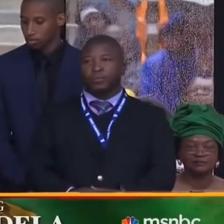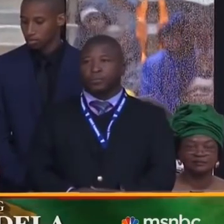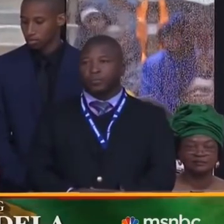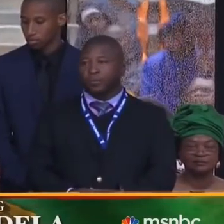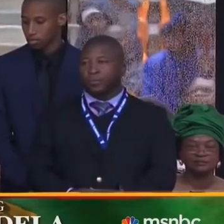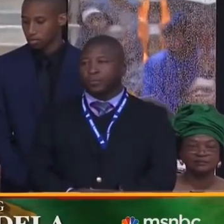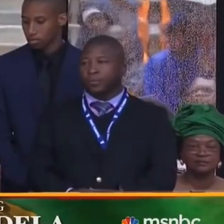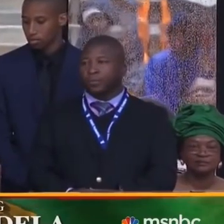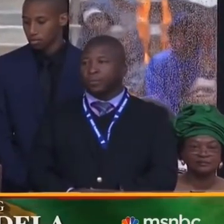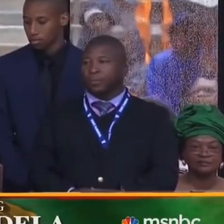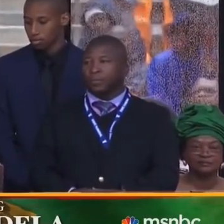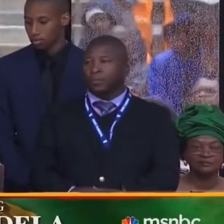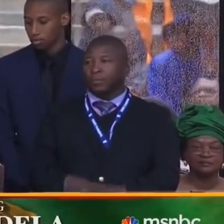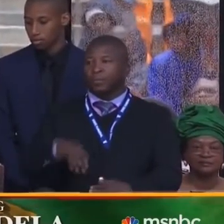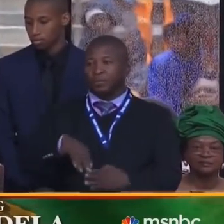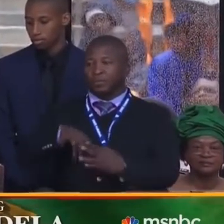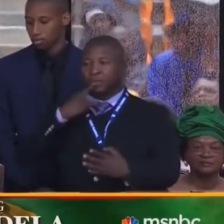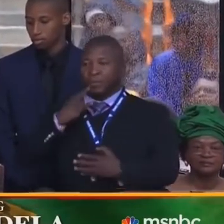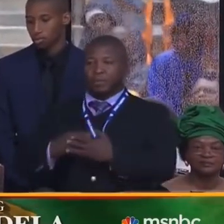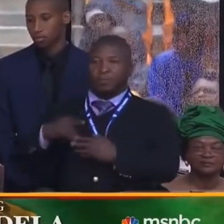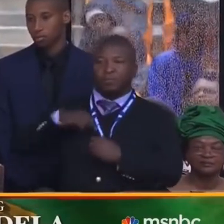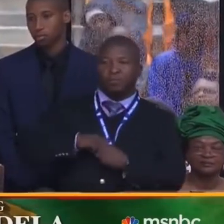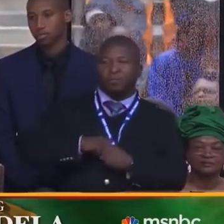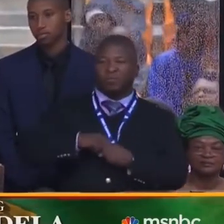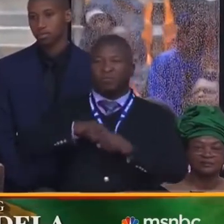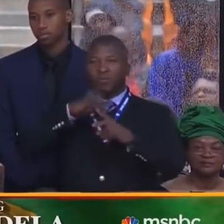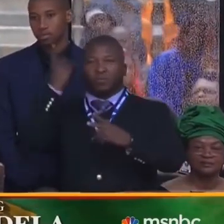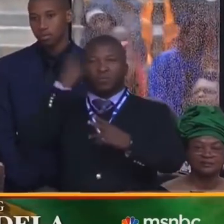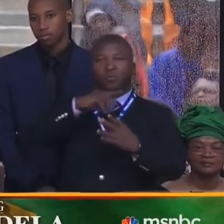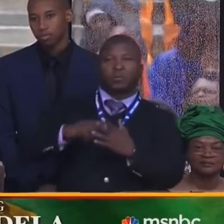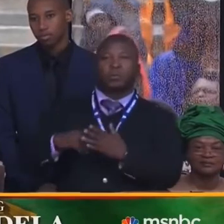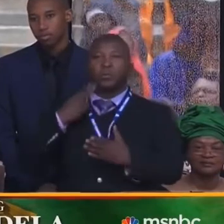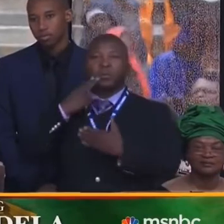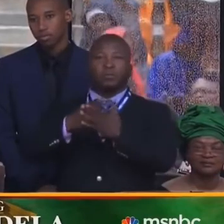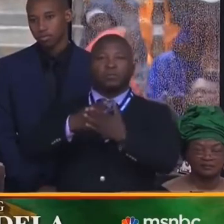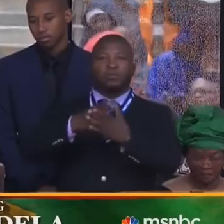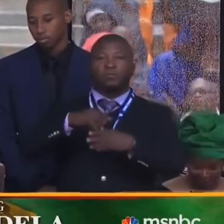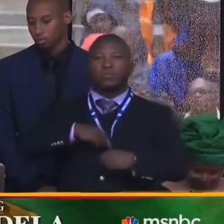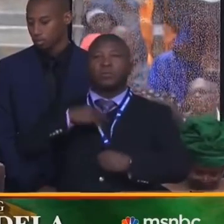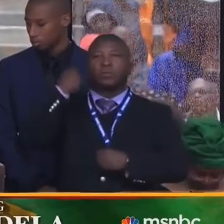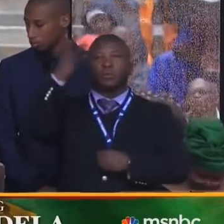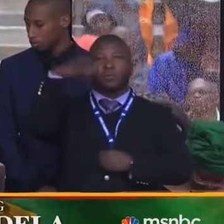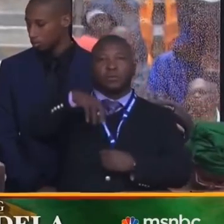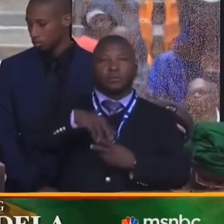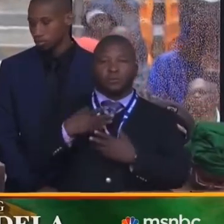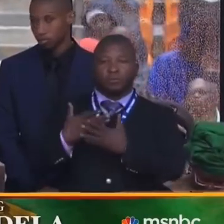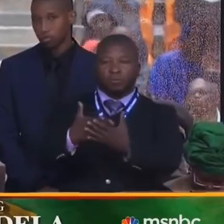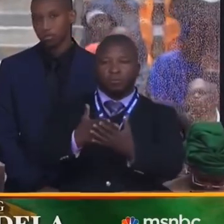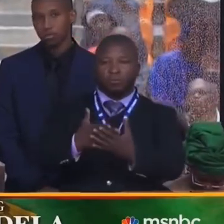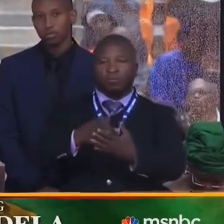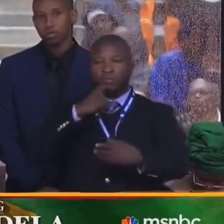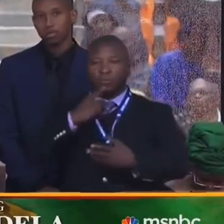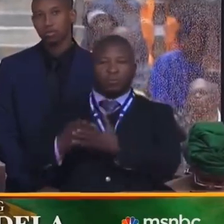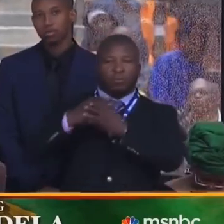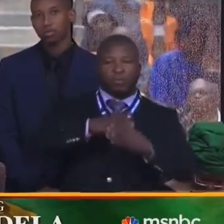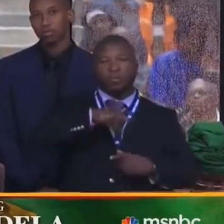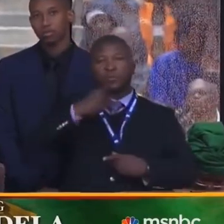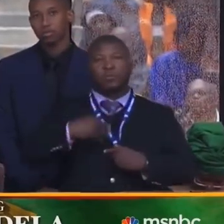The last wall. Struck by... Inside joining in this week's cigarette. Inside to